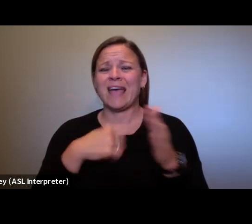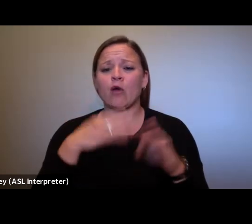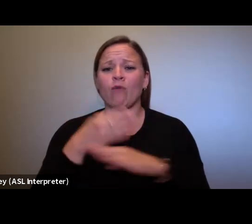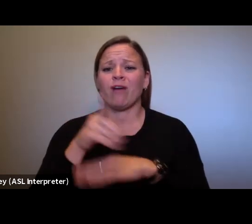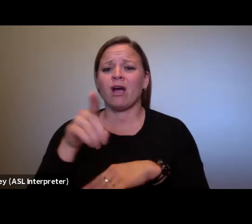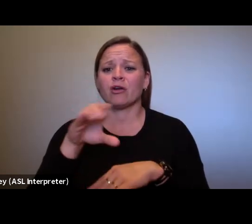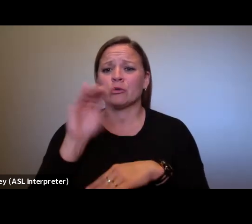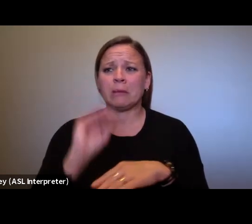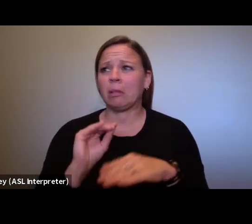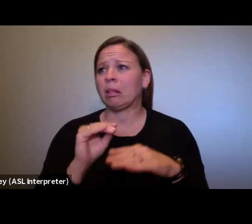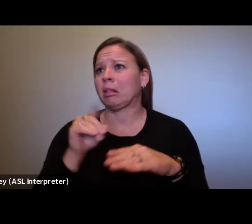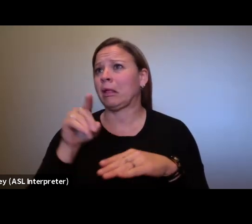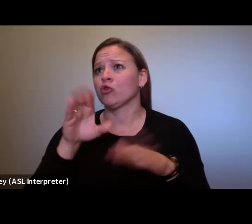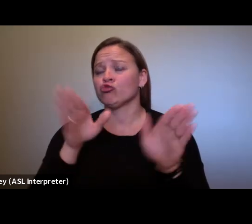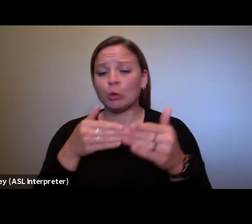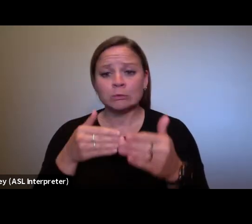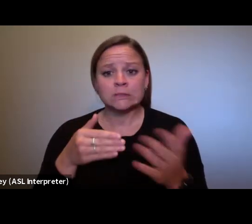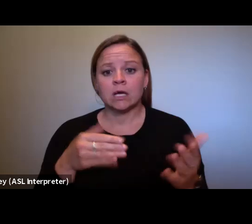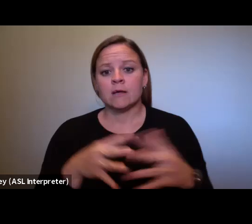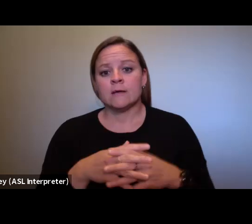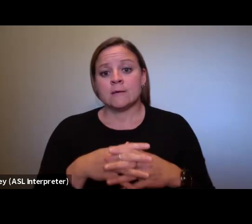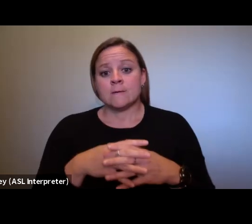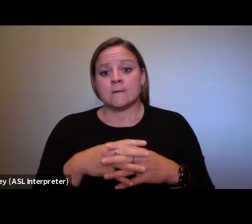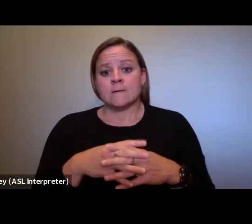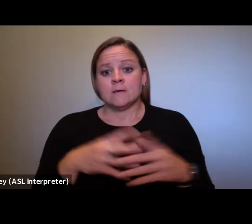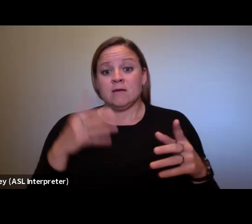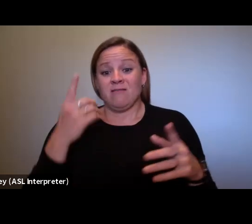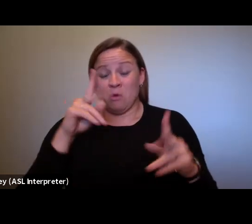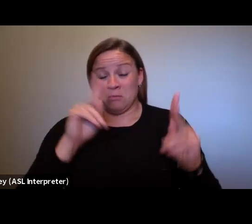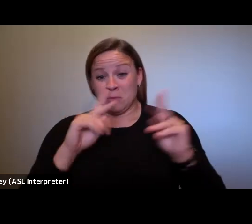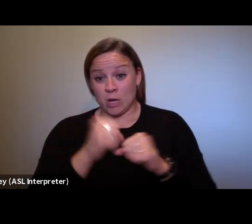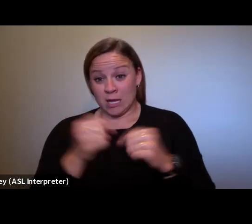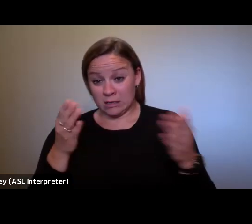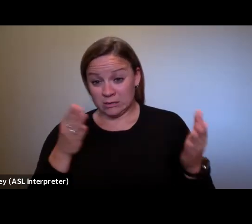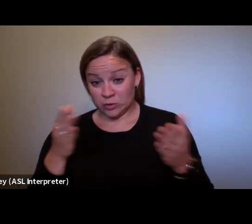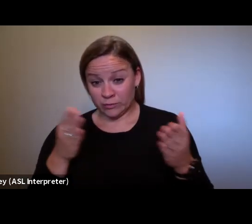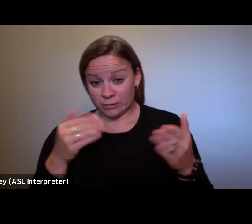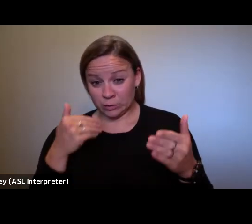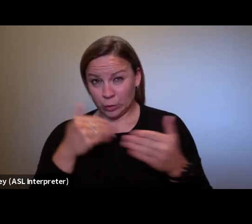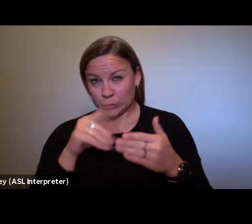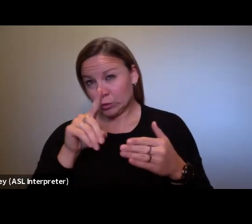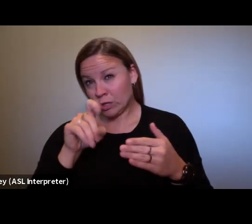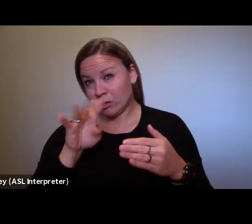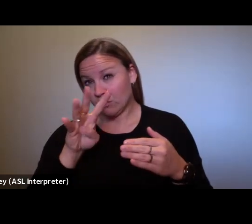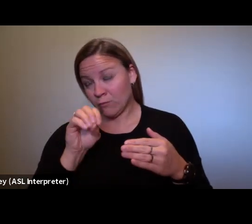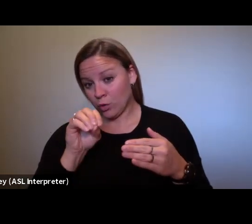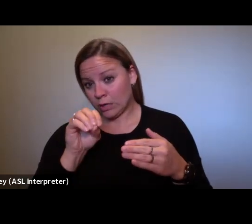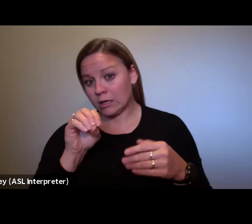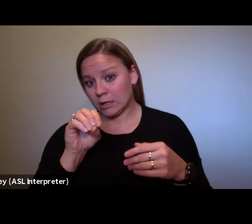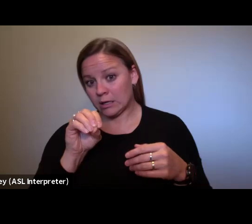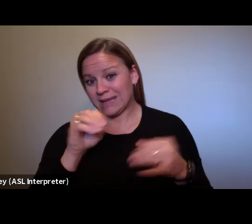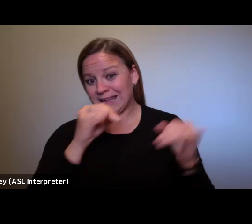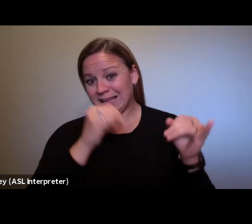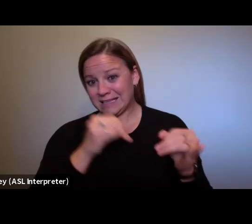had 100 rooms, but in terms of people getting services, close to 140